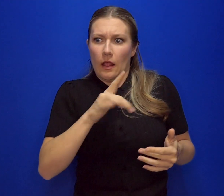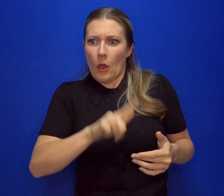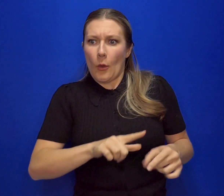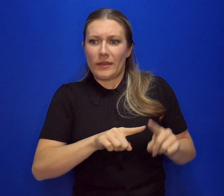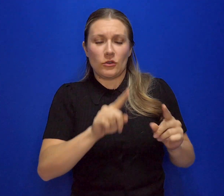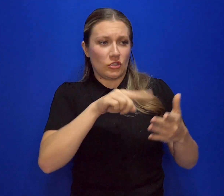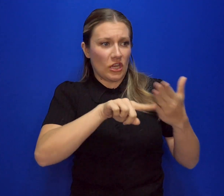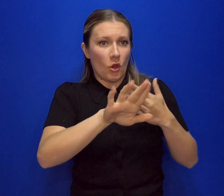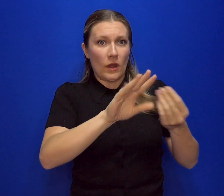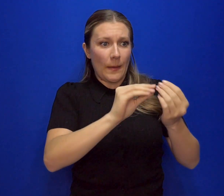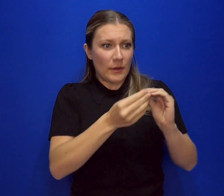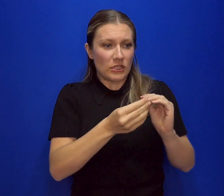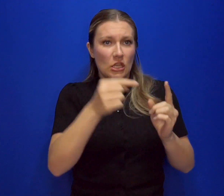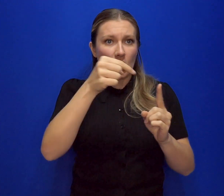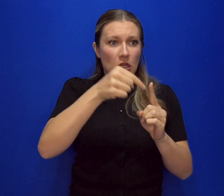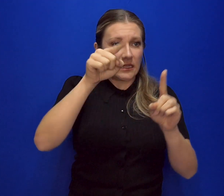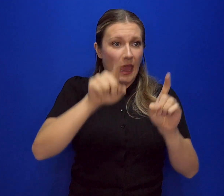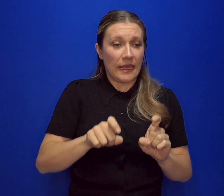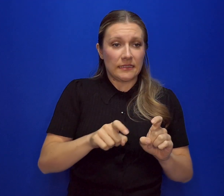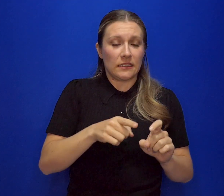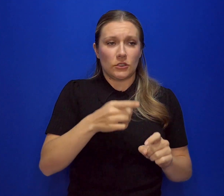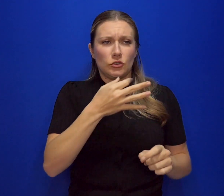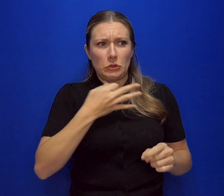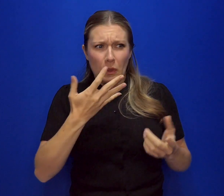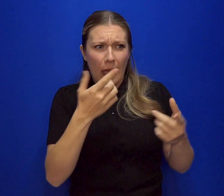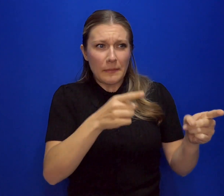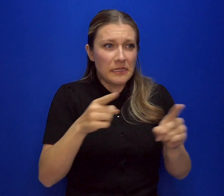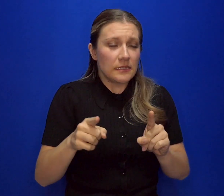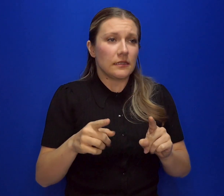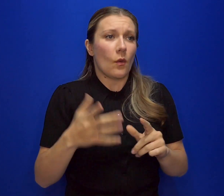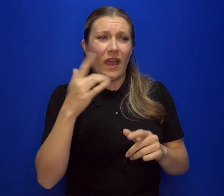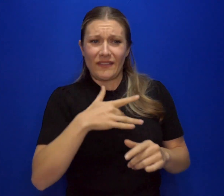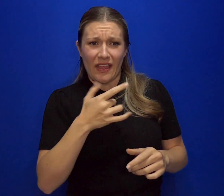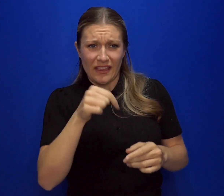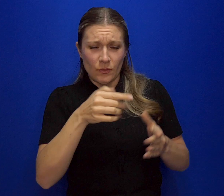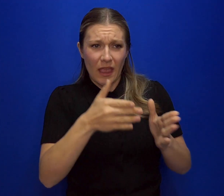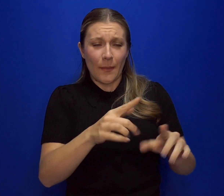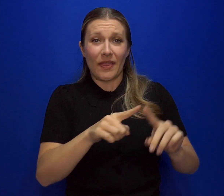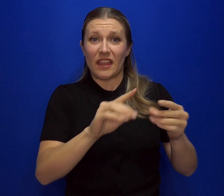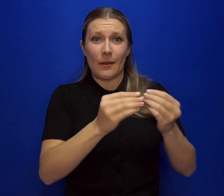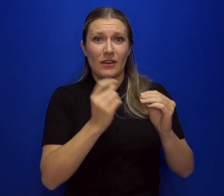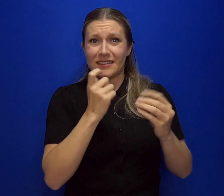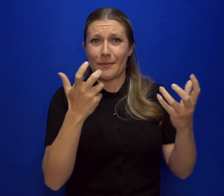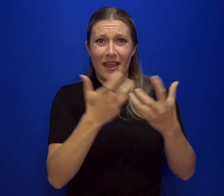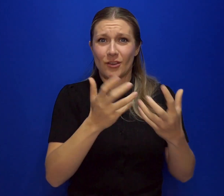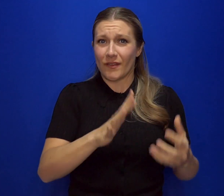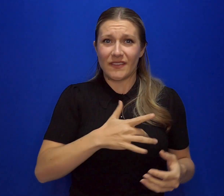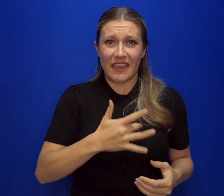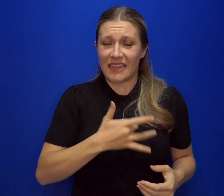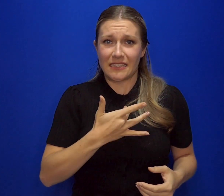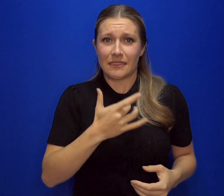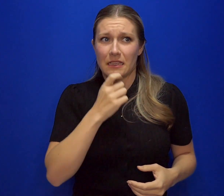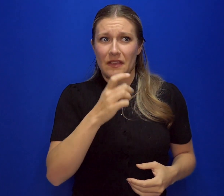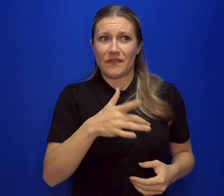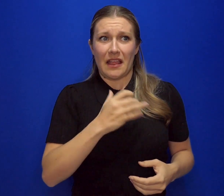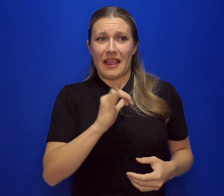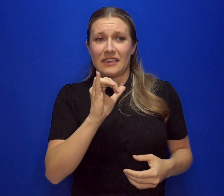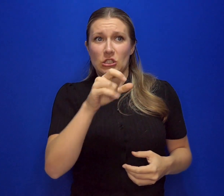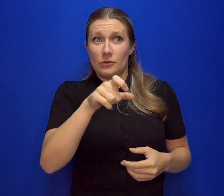doing a finger stick because you're curious what is going on, and the number doesn't look like it's in the low